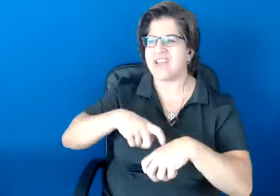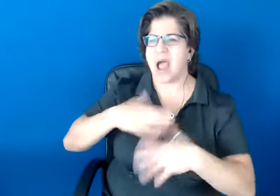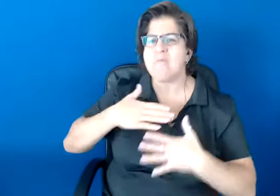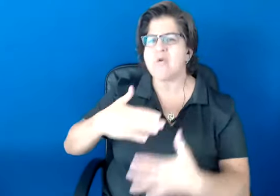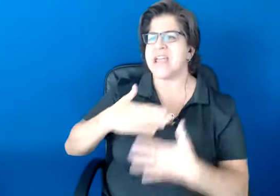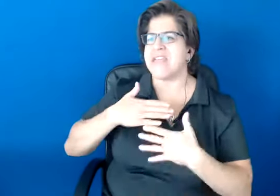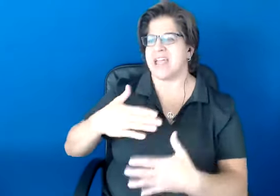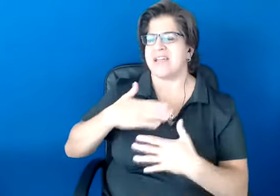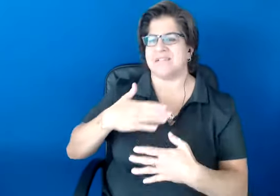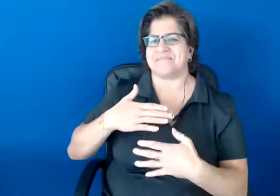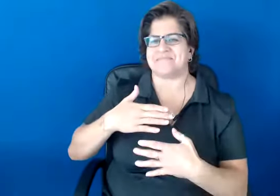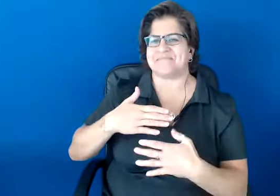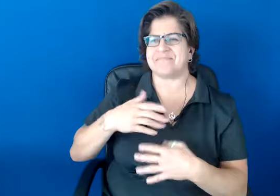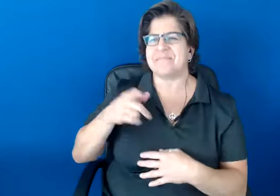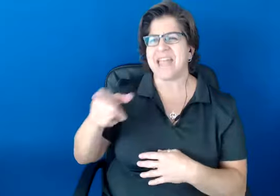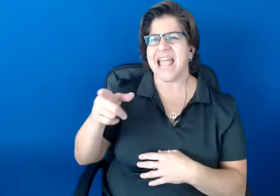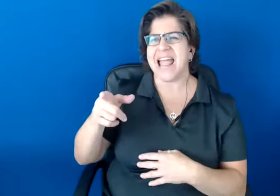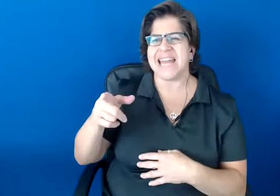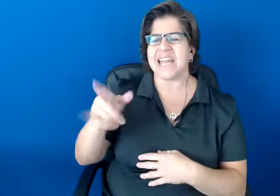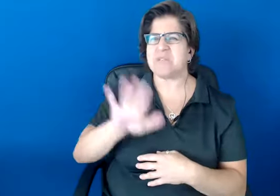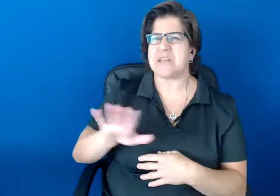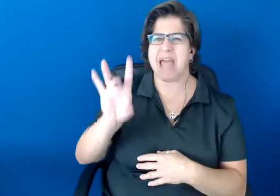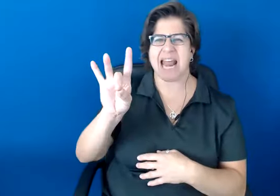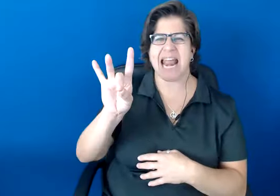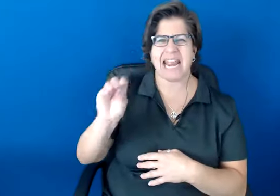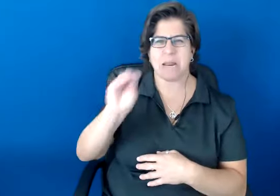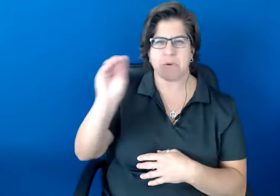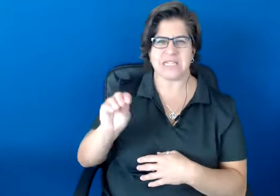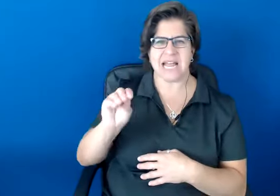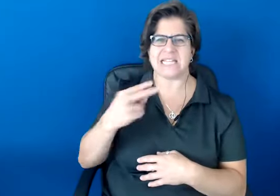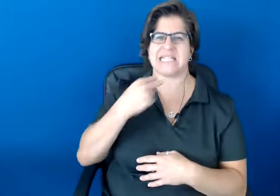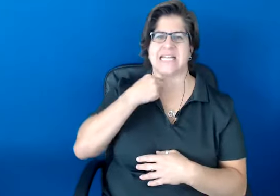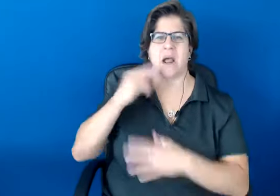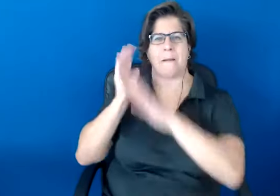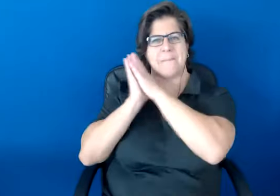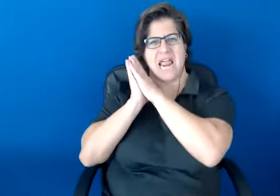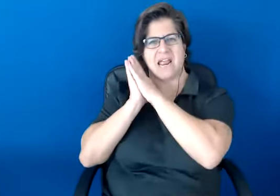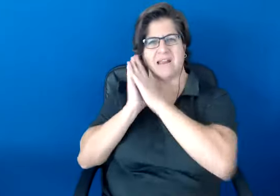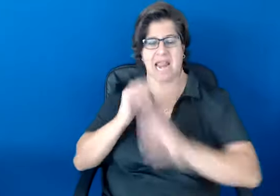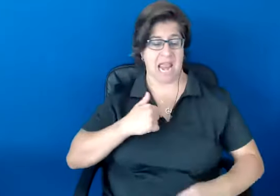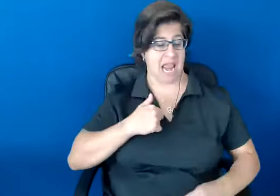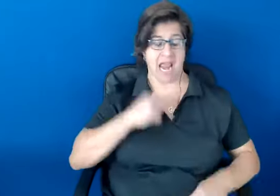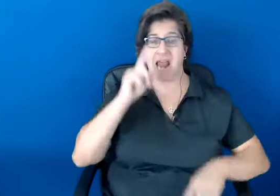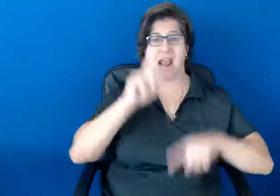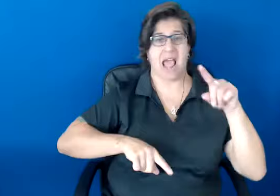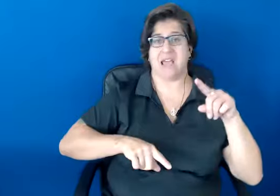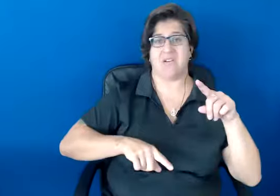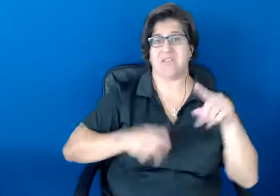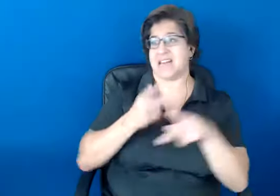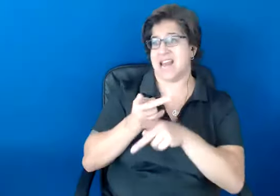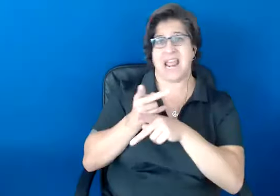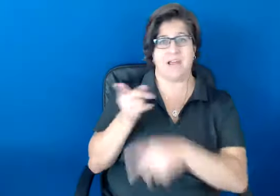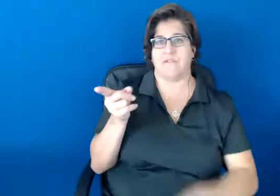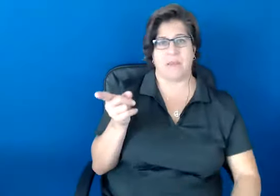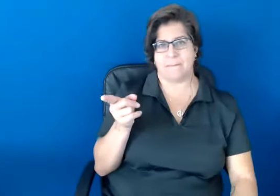breathing, and he was about 80% bedridden. And I was unable to take care of